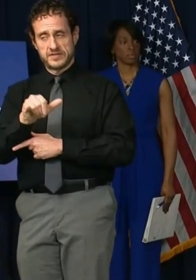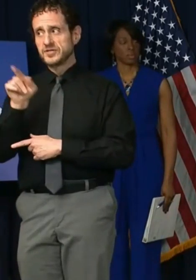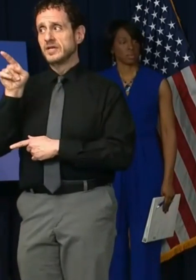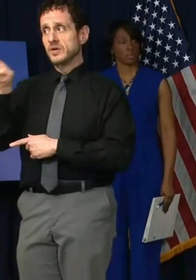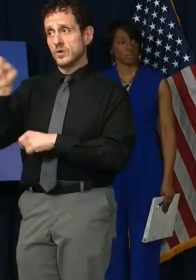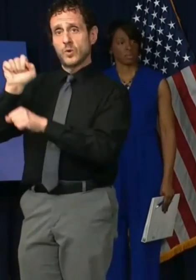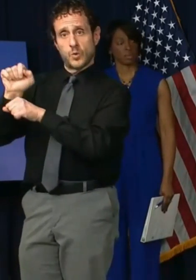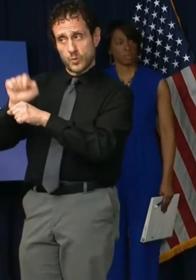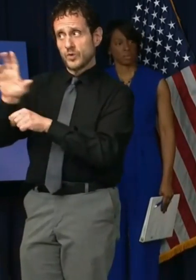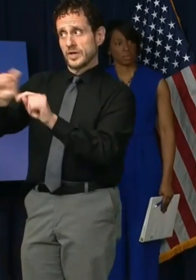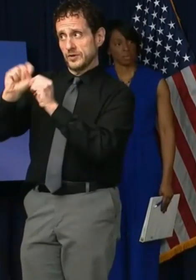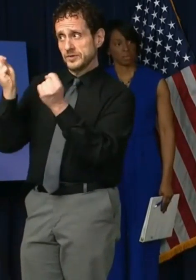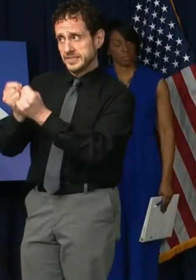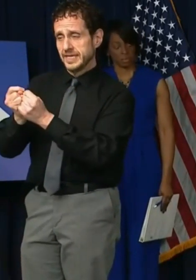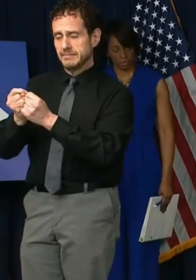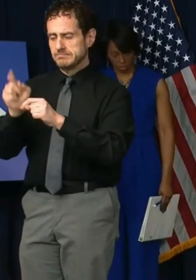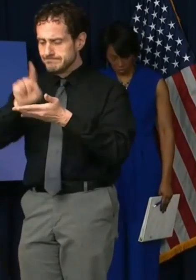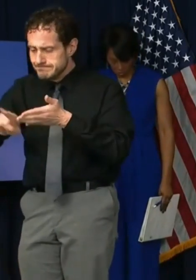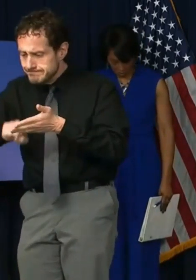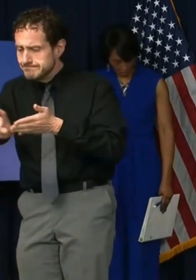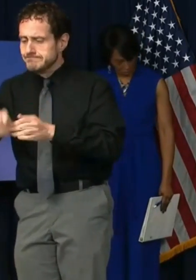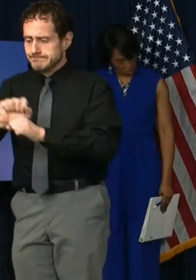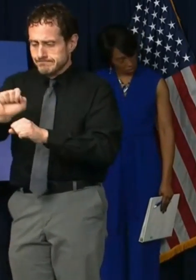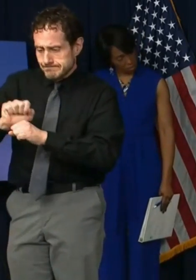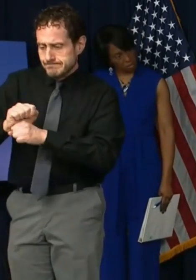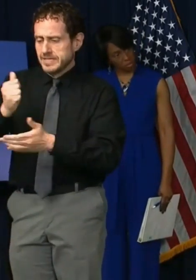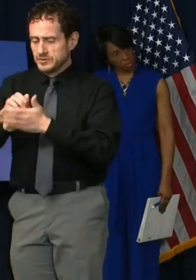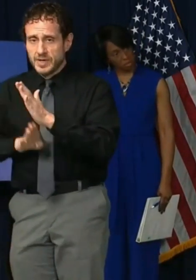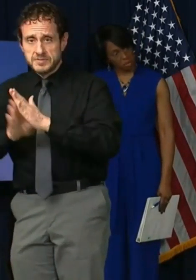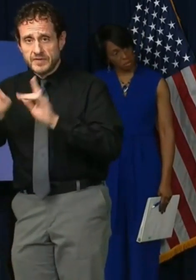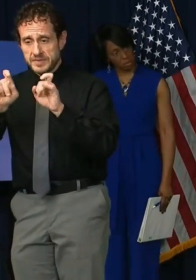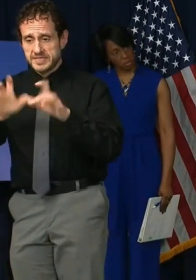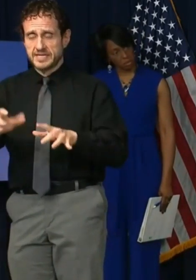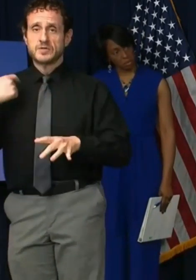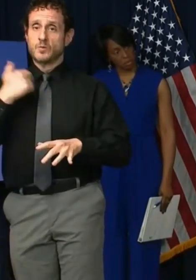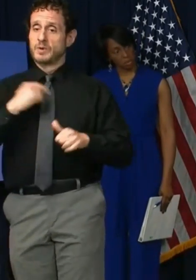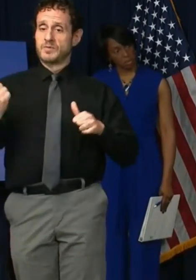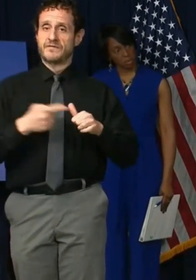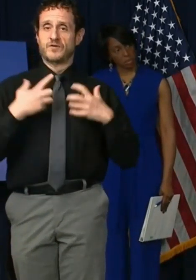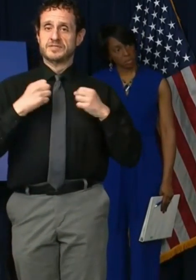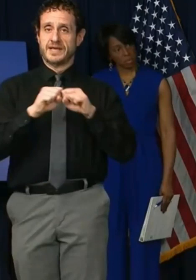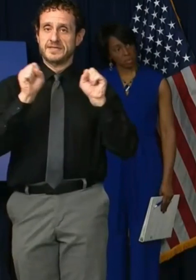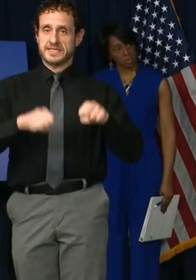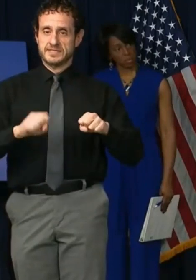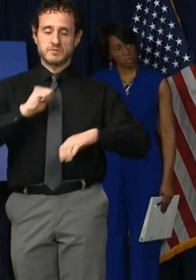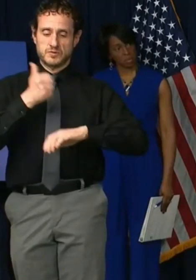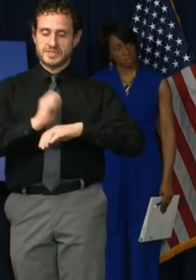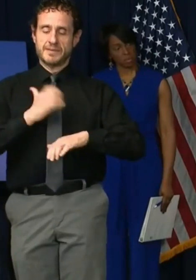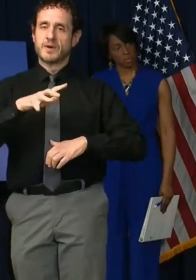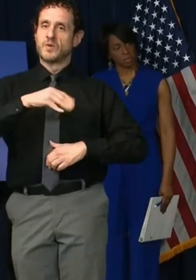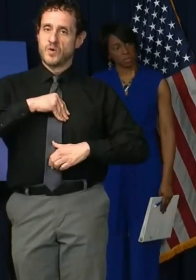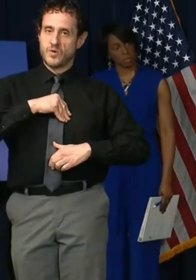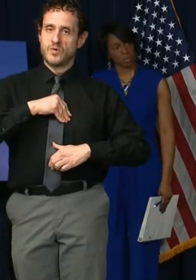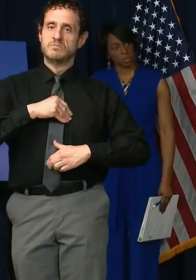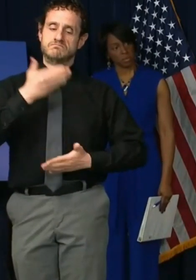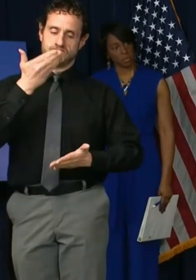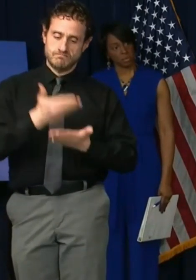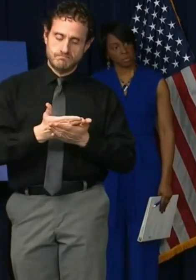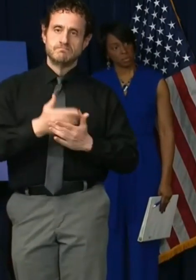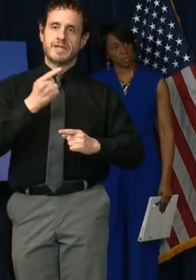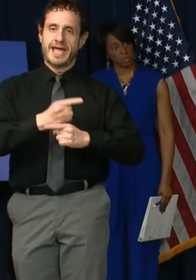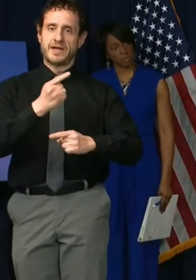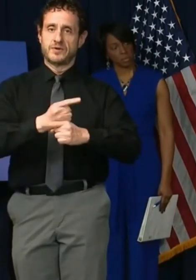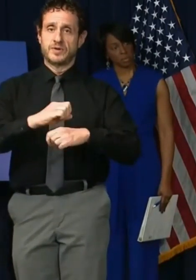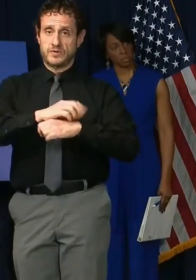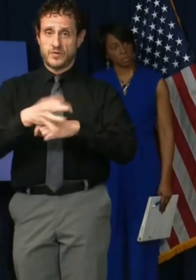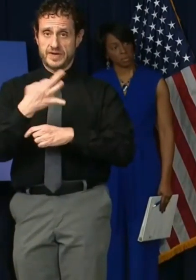of her incredible team, North Shore was the first health system in Illinois to implement our own fully validated in-house COVID-19